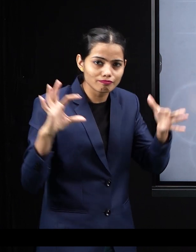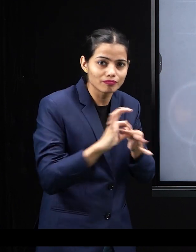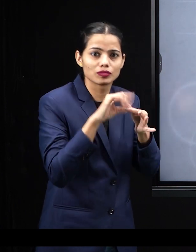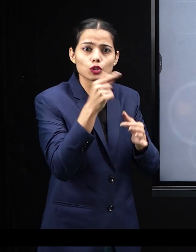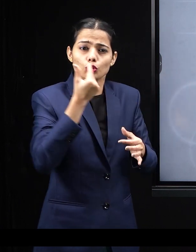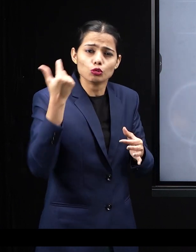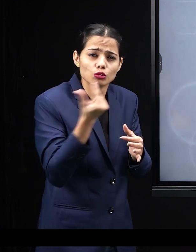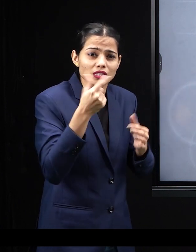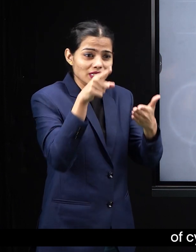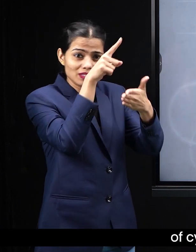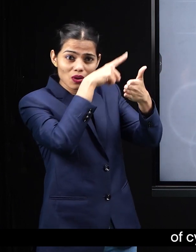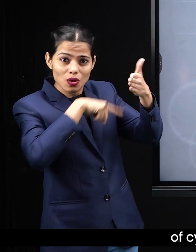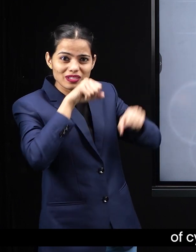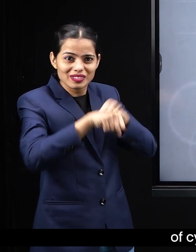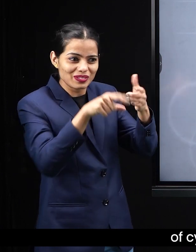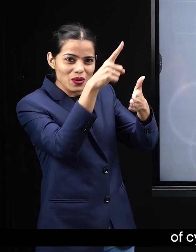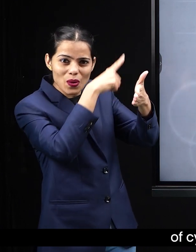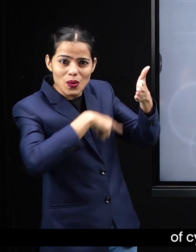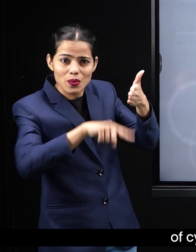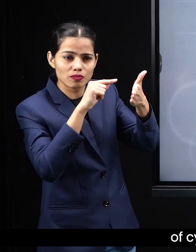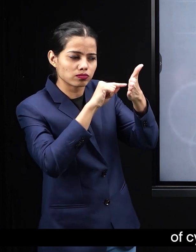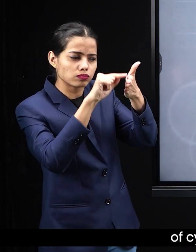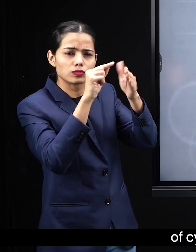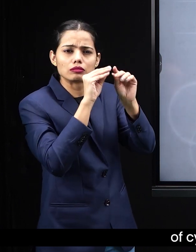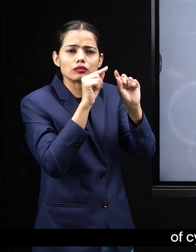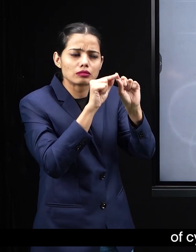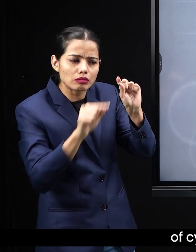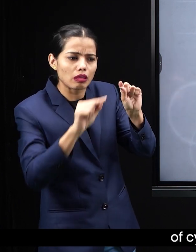Recognize the properties of cyclic quadrilaterals and their angles.